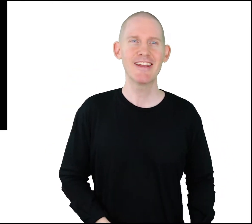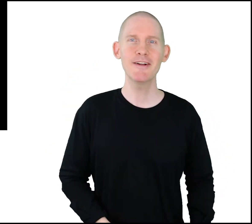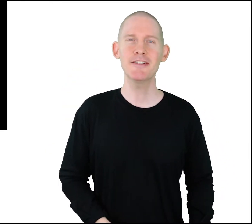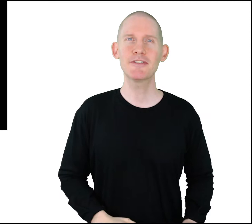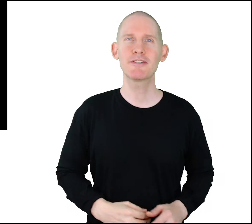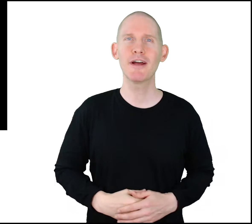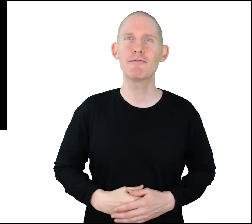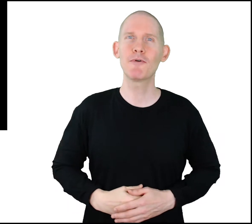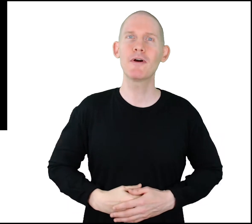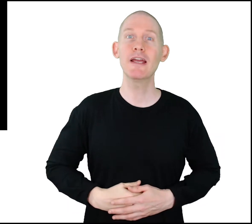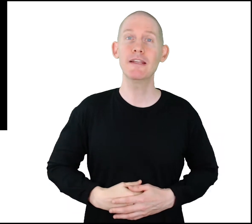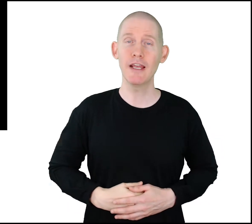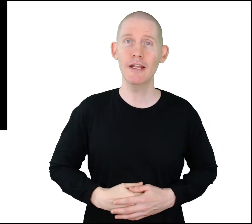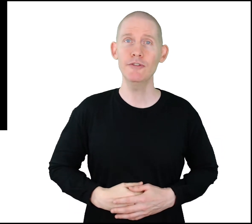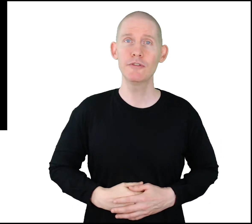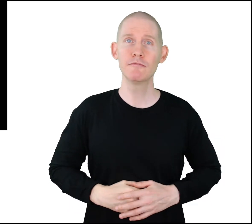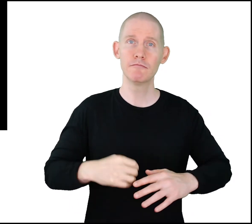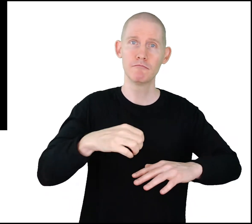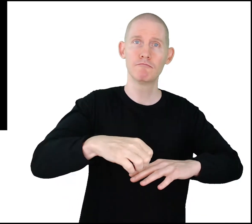Here is the sign for engaged.